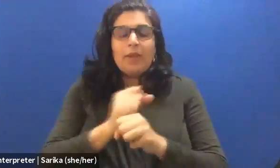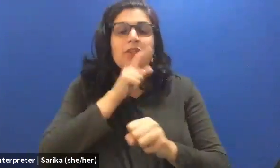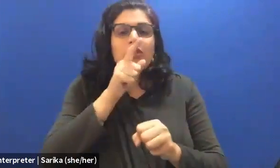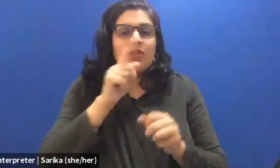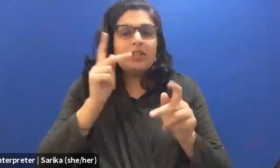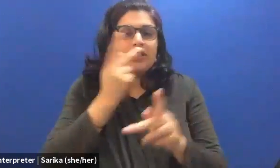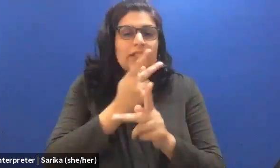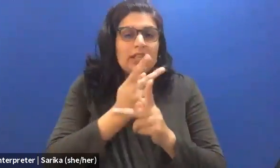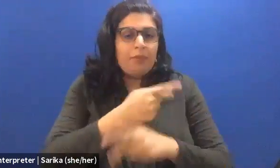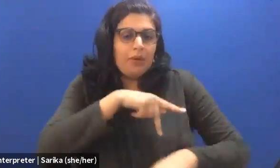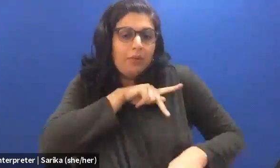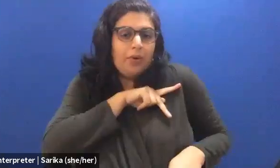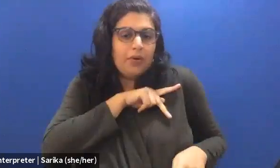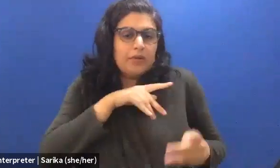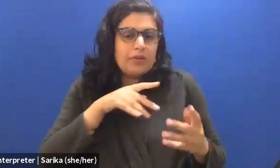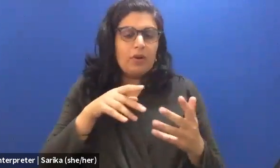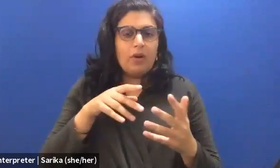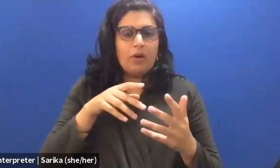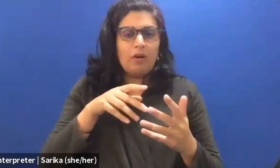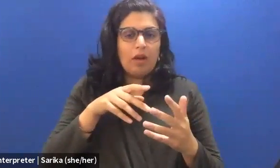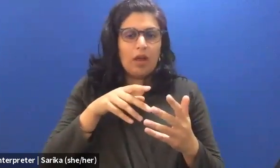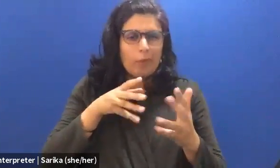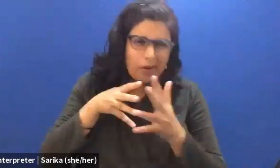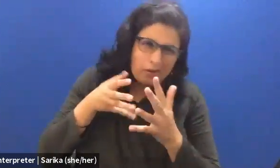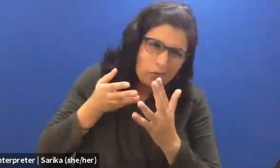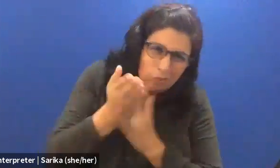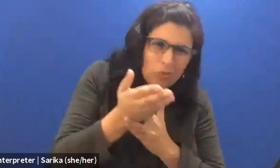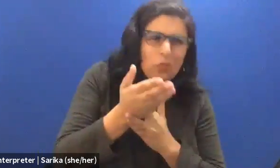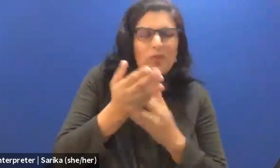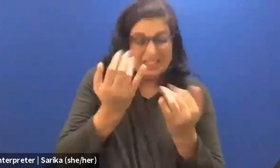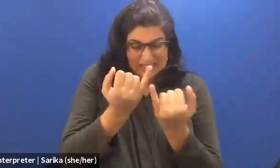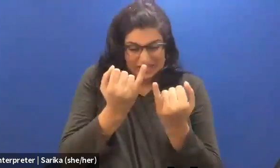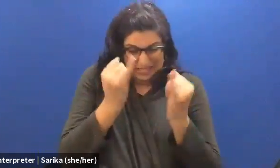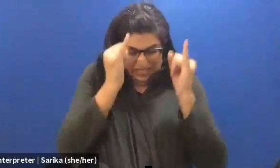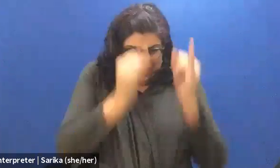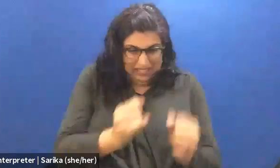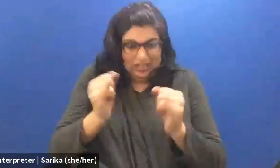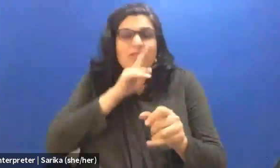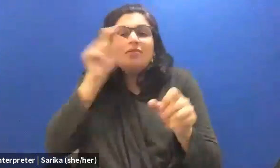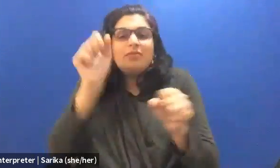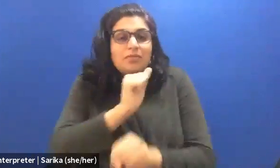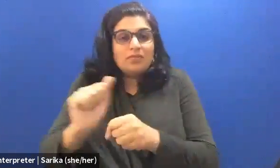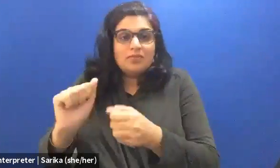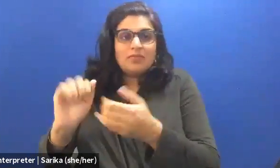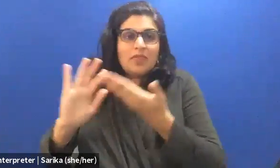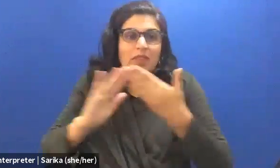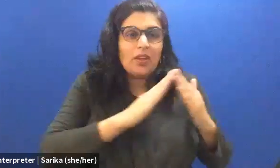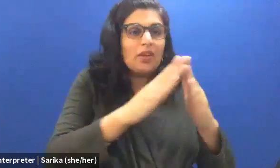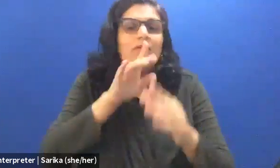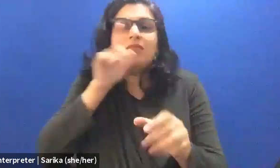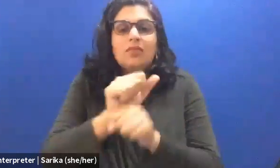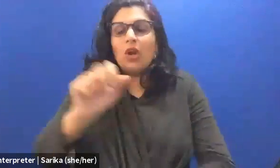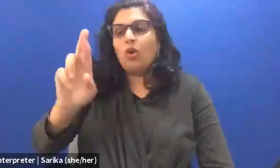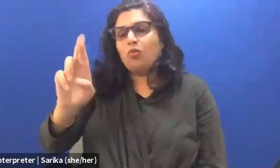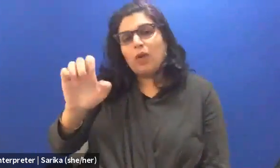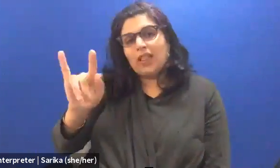personal and break through that individualism and be in community, like authentic relatives in community